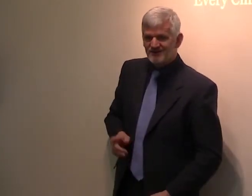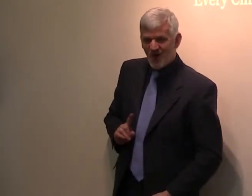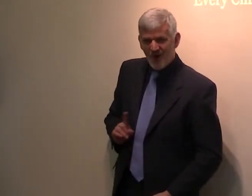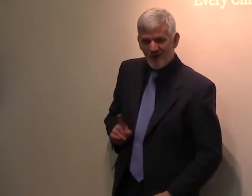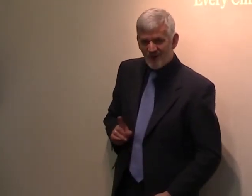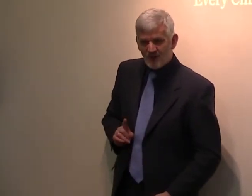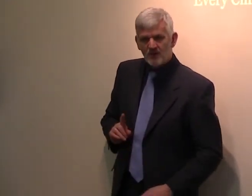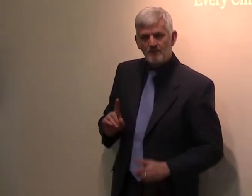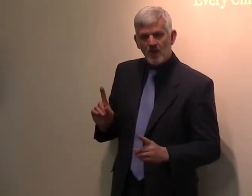little we know?